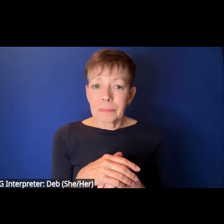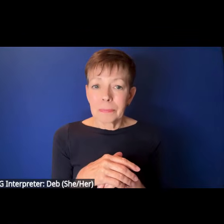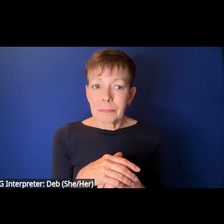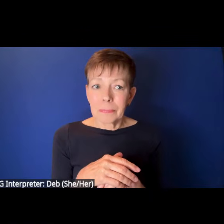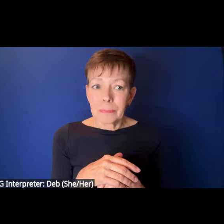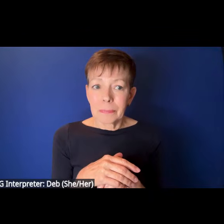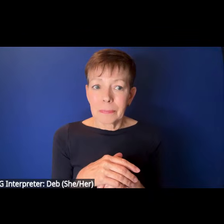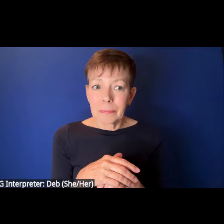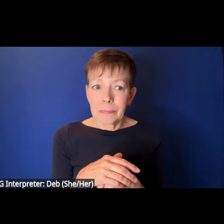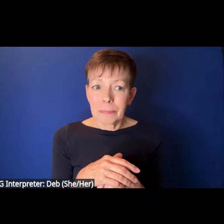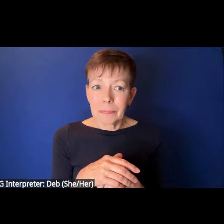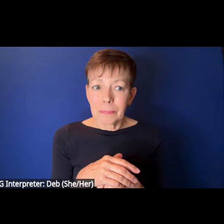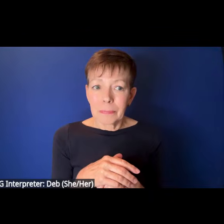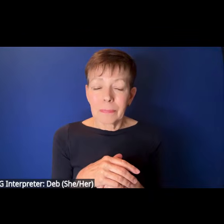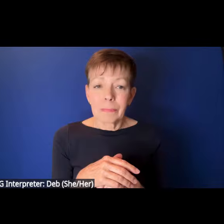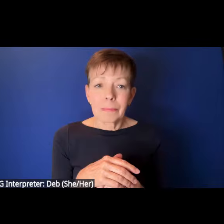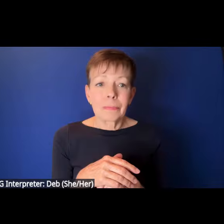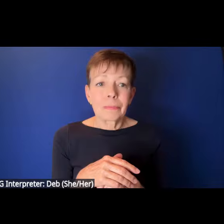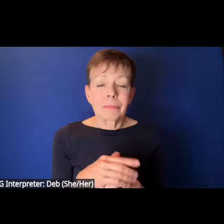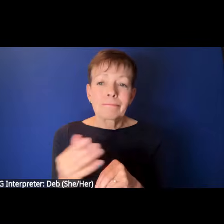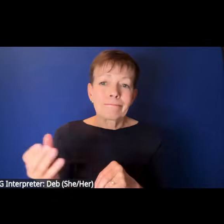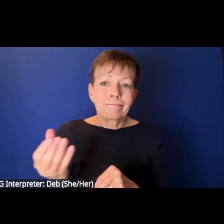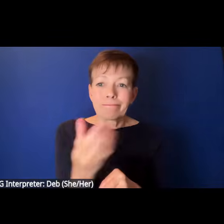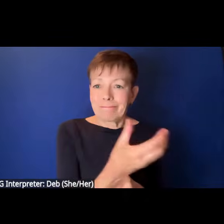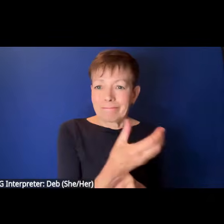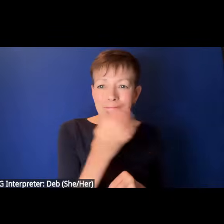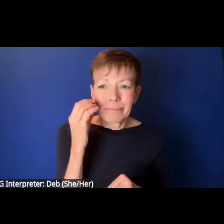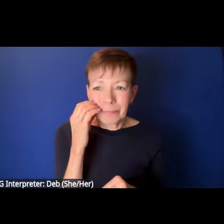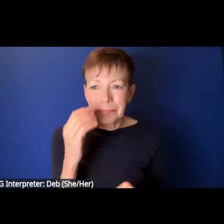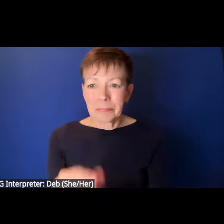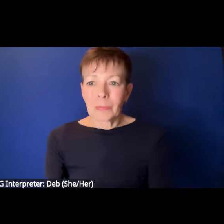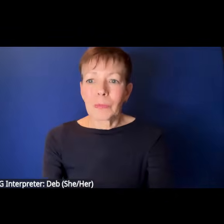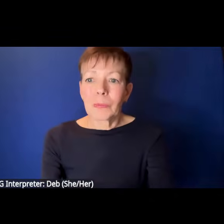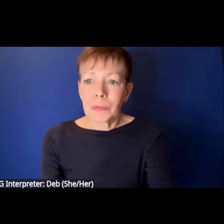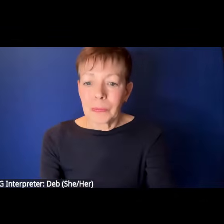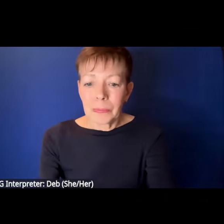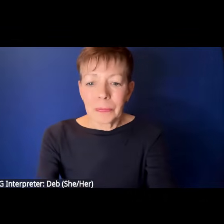Yes, 1 second, just bringing Walter home.